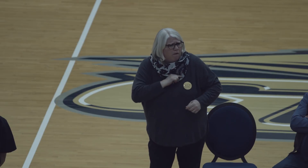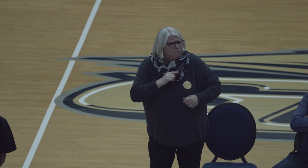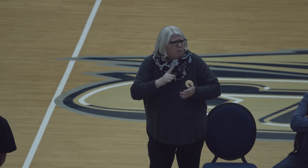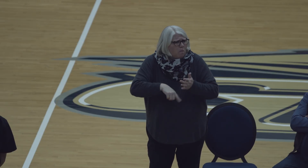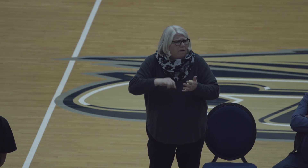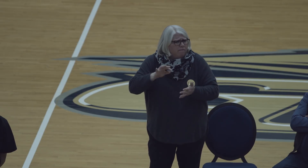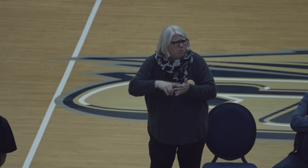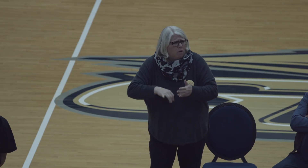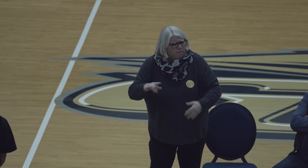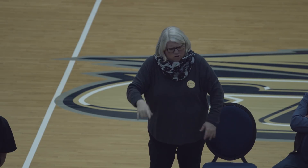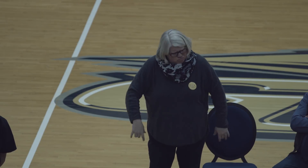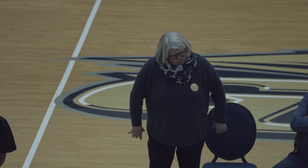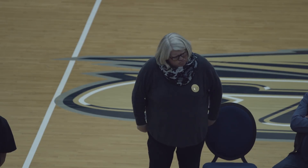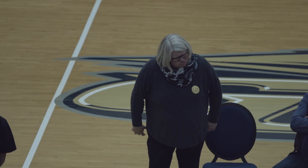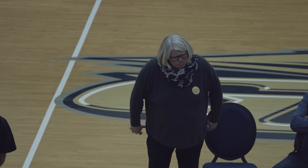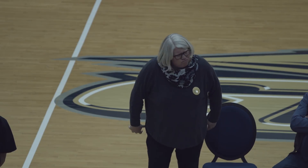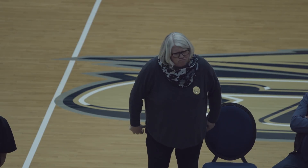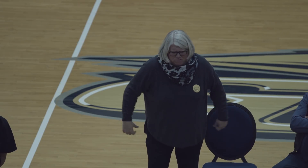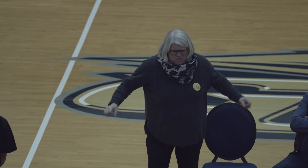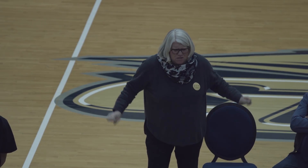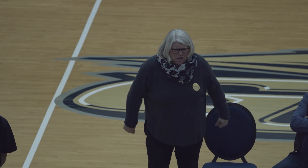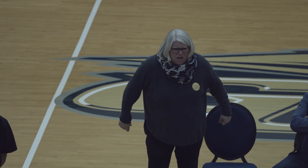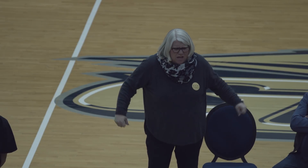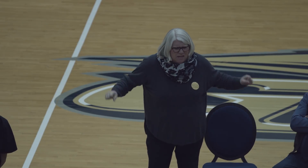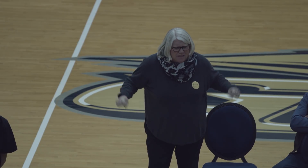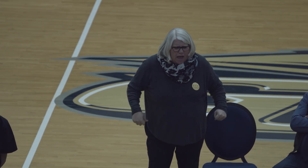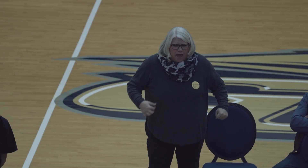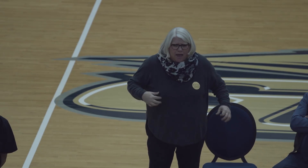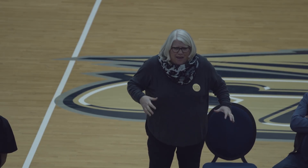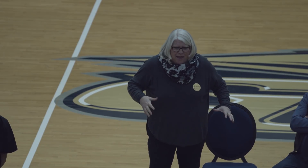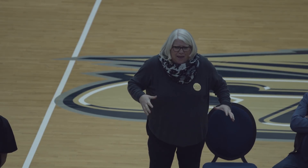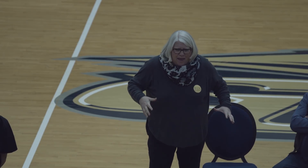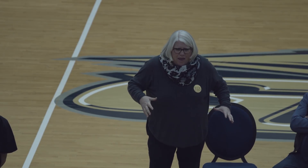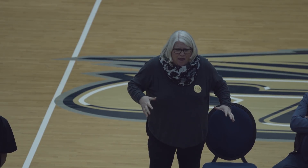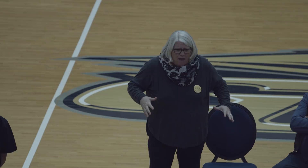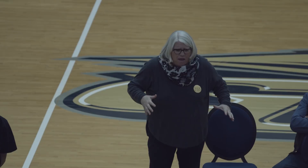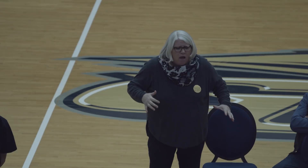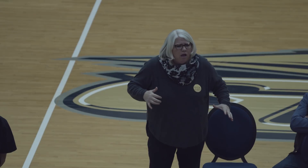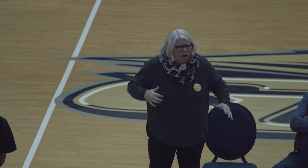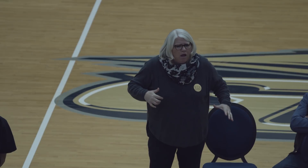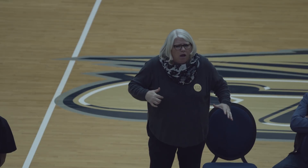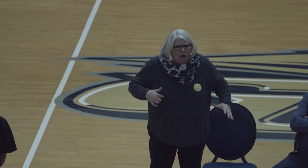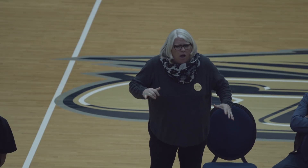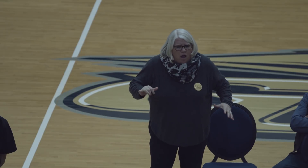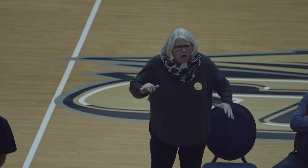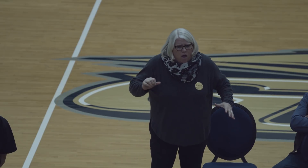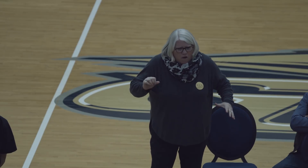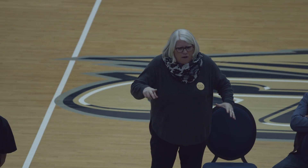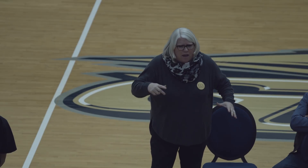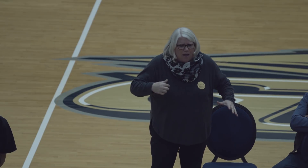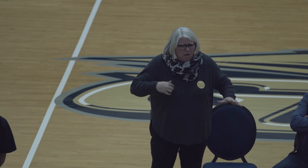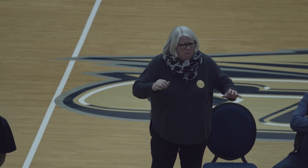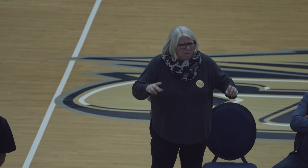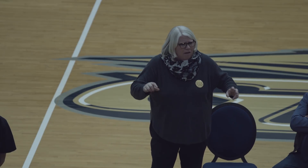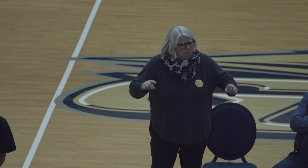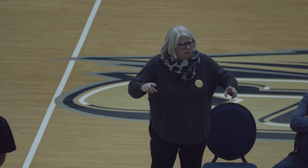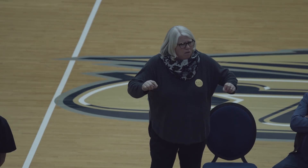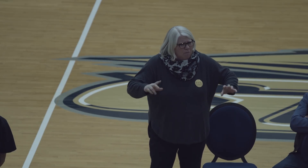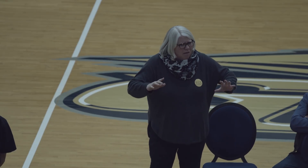that any kind of complaints about hearing candidates being more qualified be damned. And he